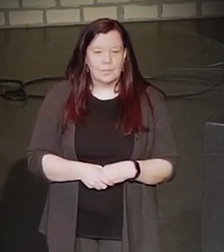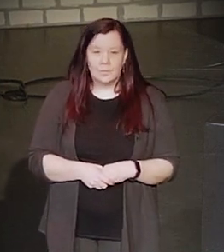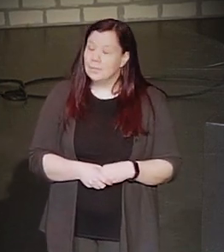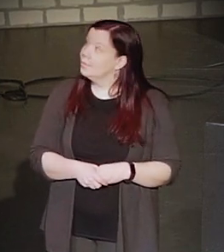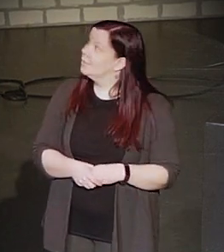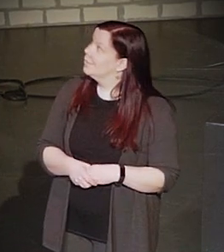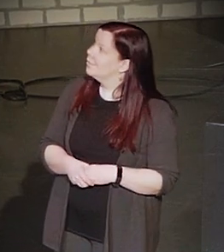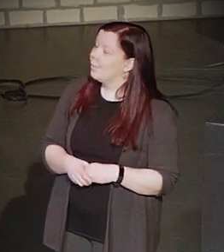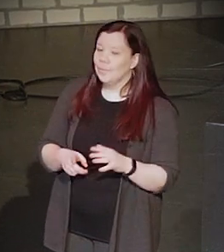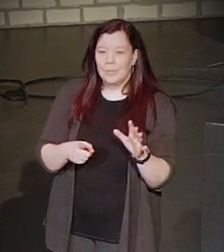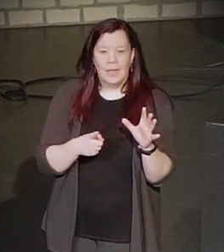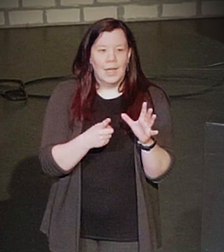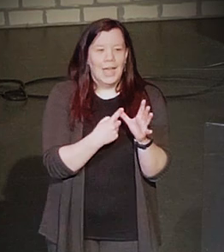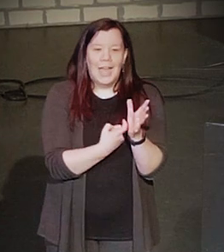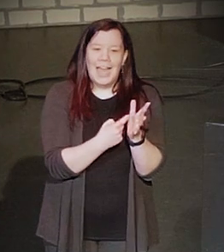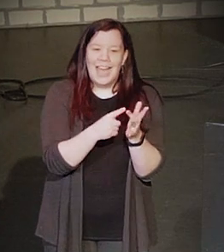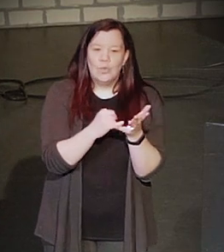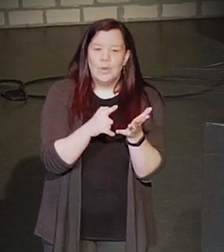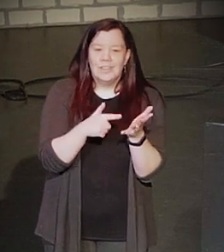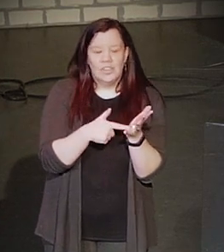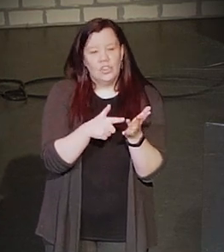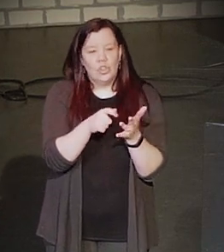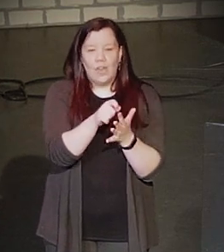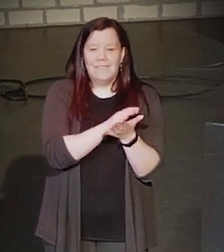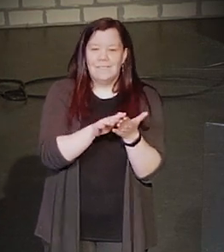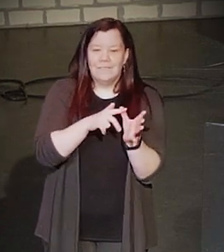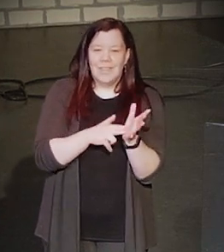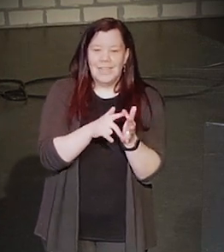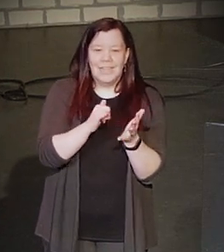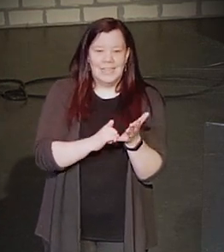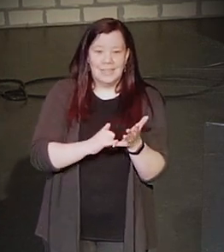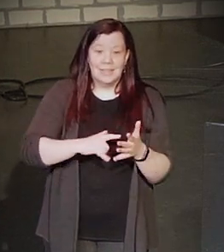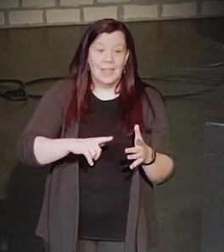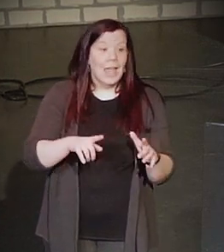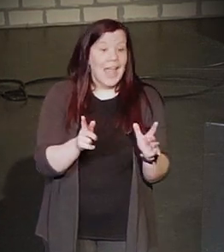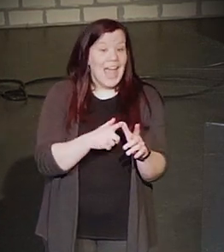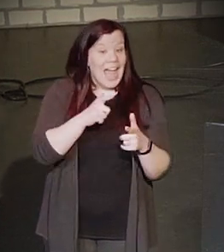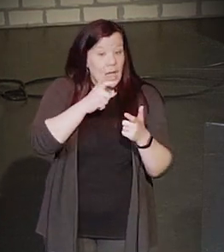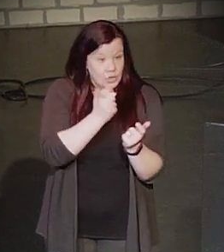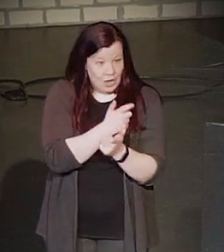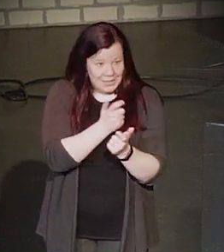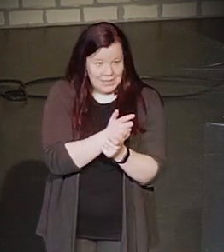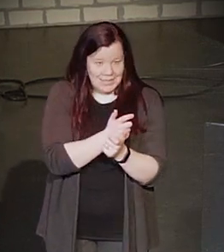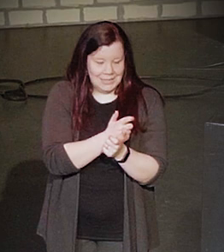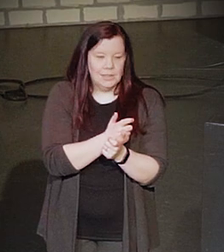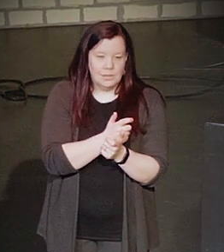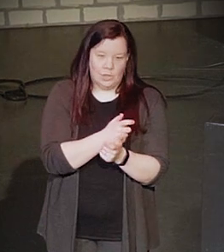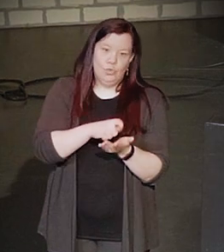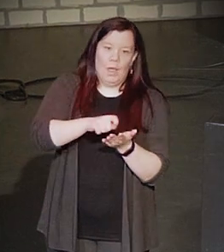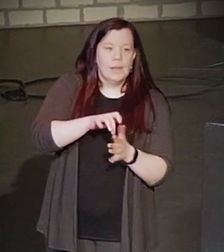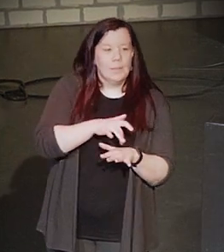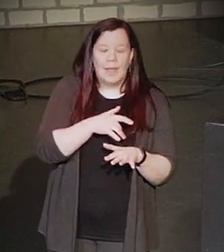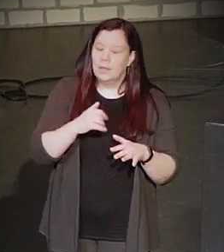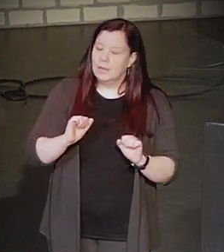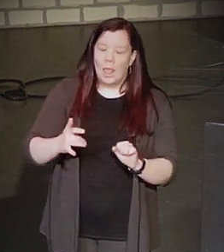Now, Aristophanes, the writer of this comedy, had an extraordinary life.